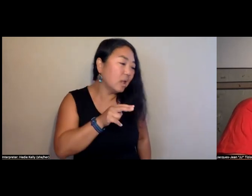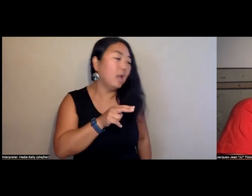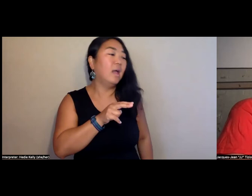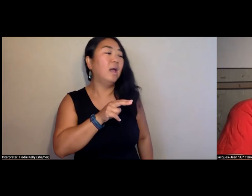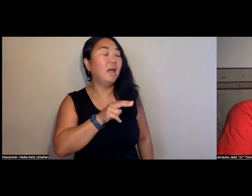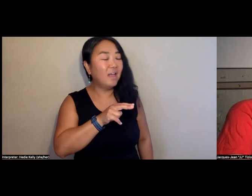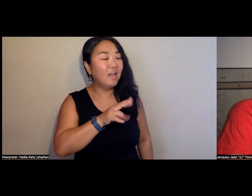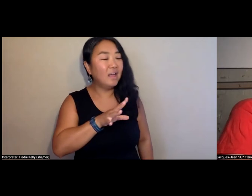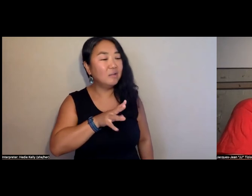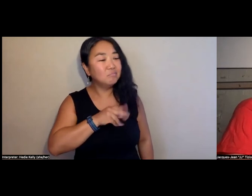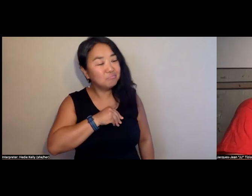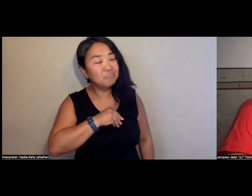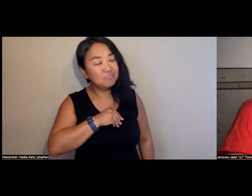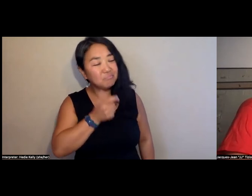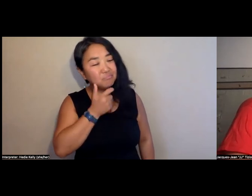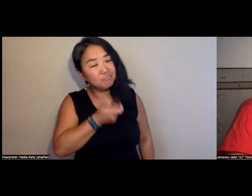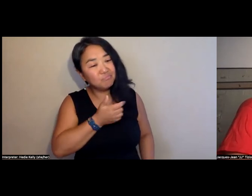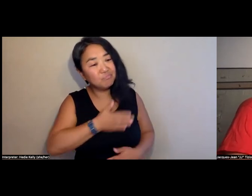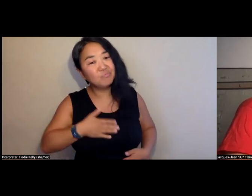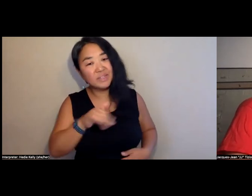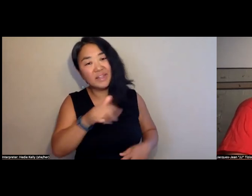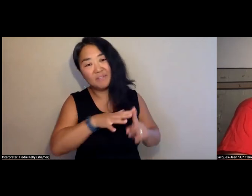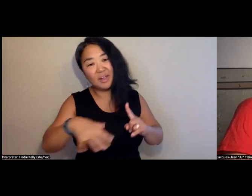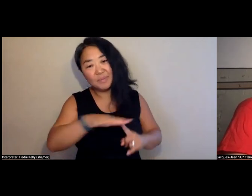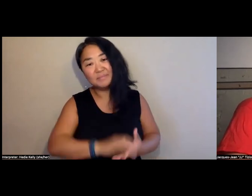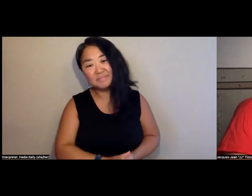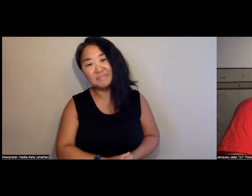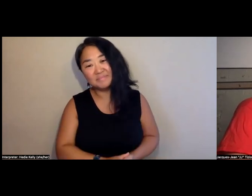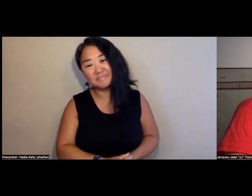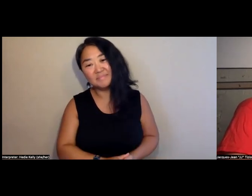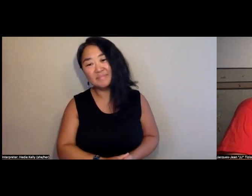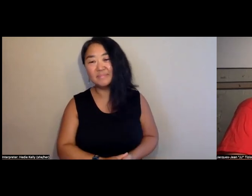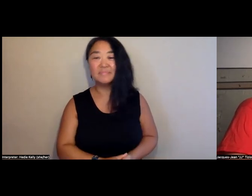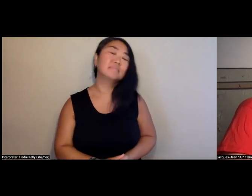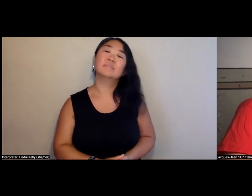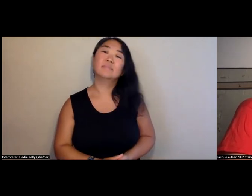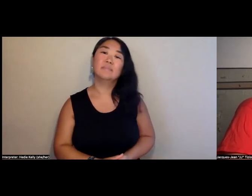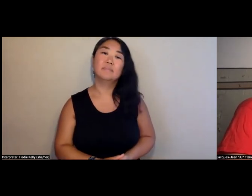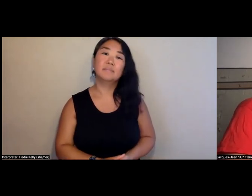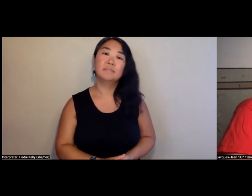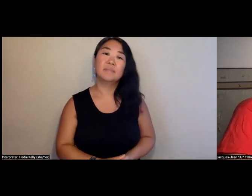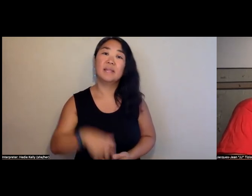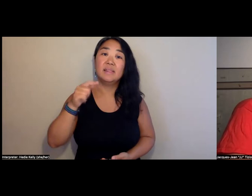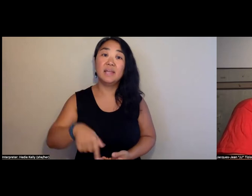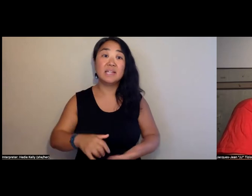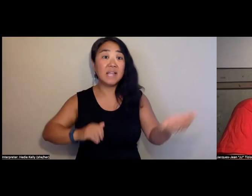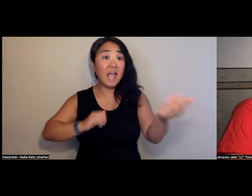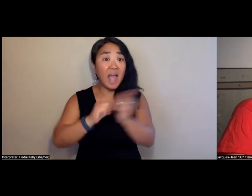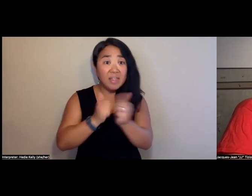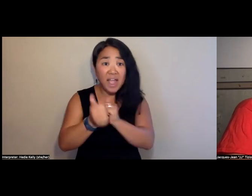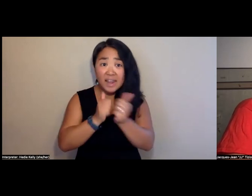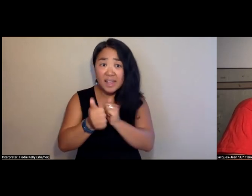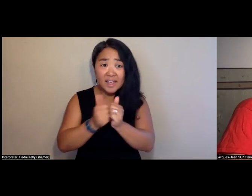detours or appreciate the environment. This is not a athletic pursuit